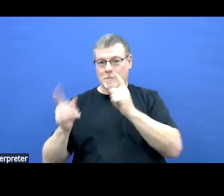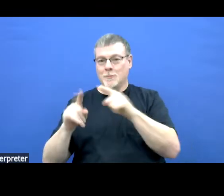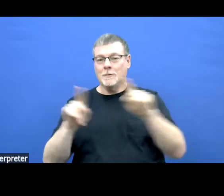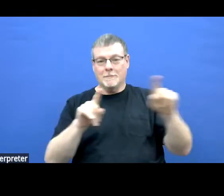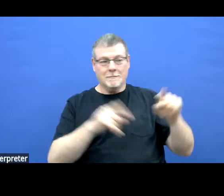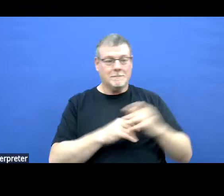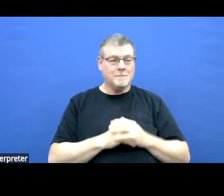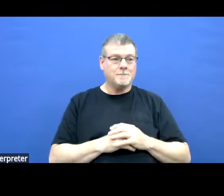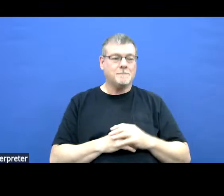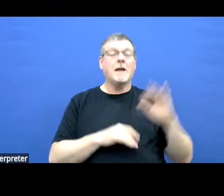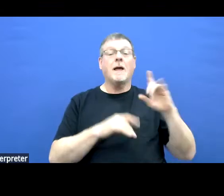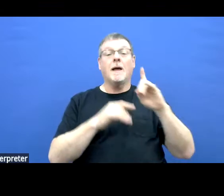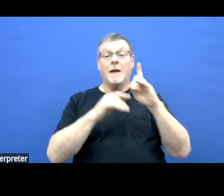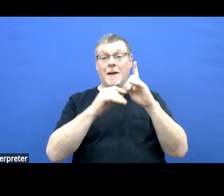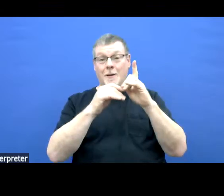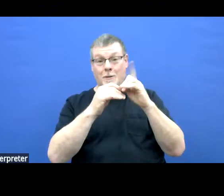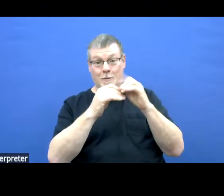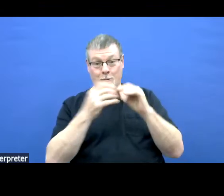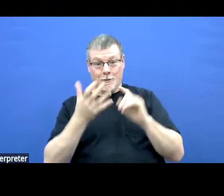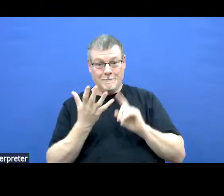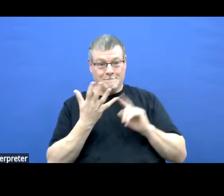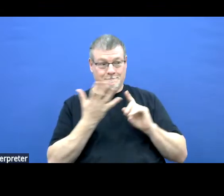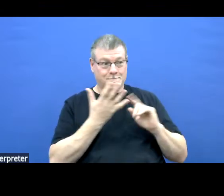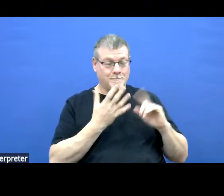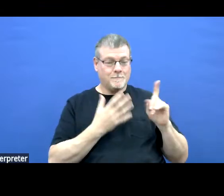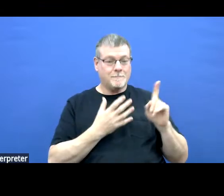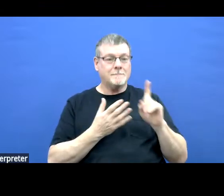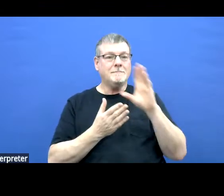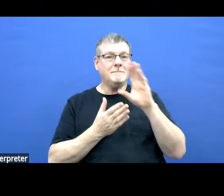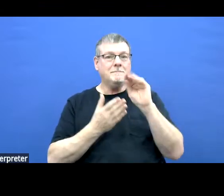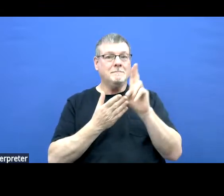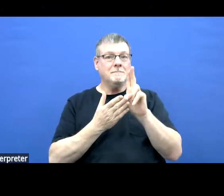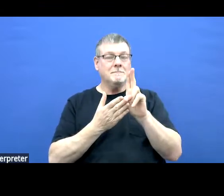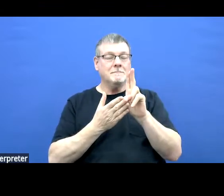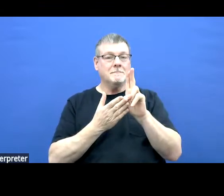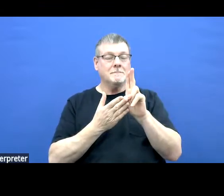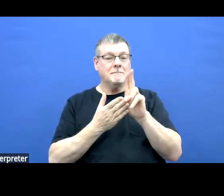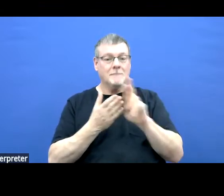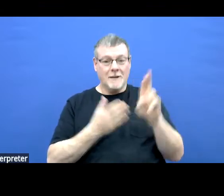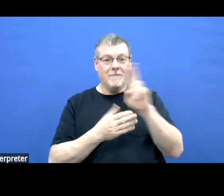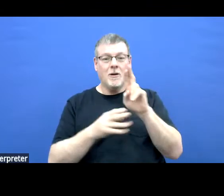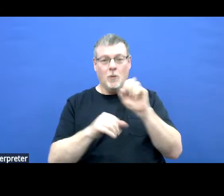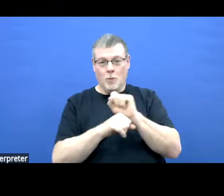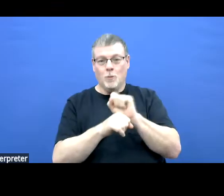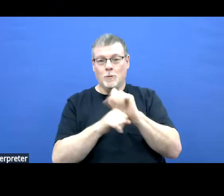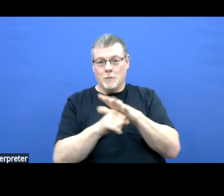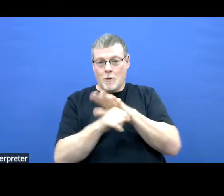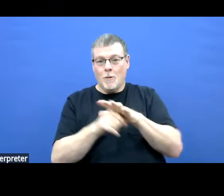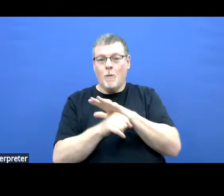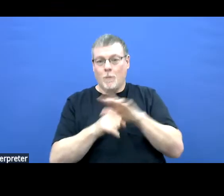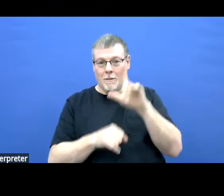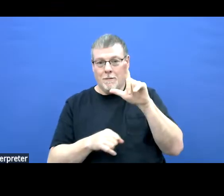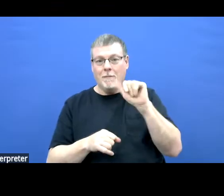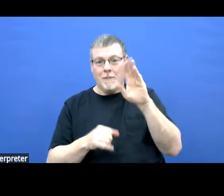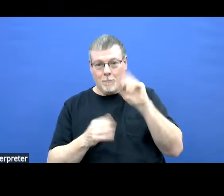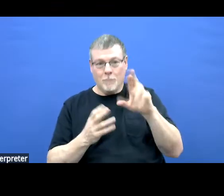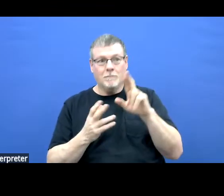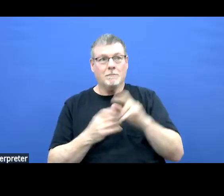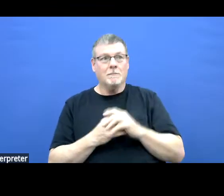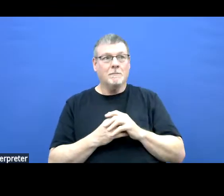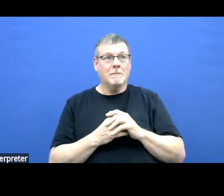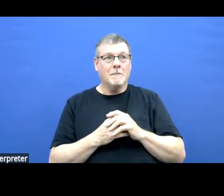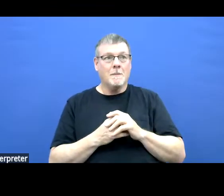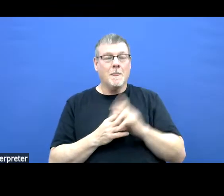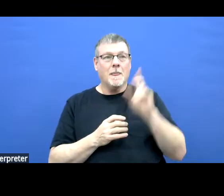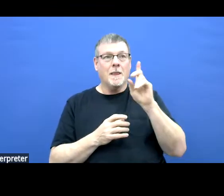I have one more. And I know U of R normally uses local labor to do all their buildings and to